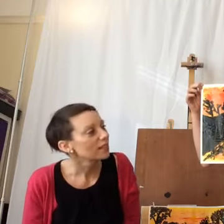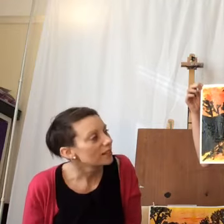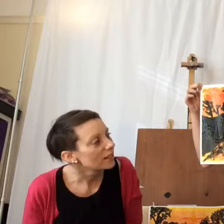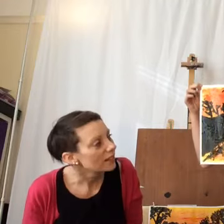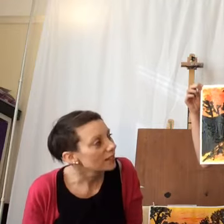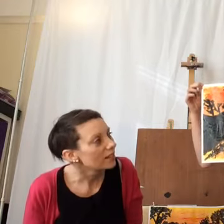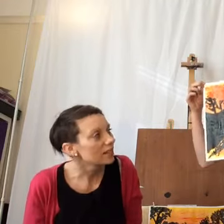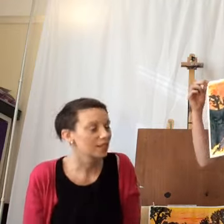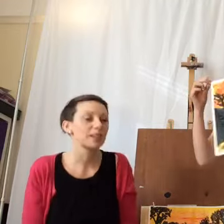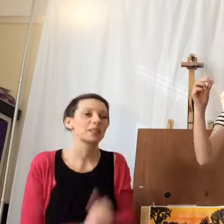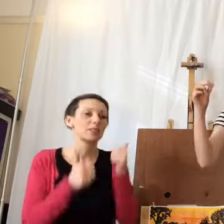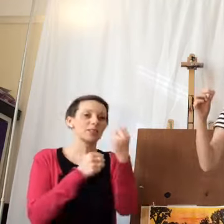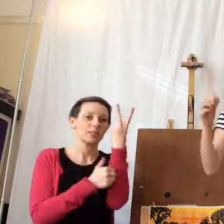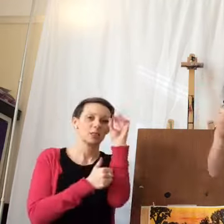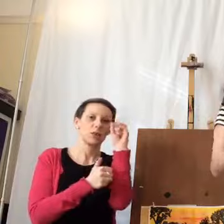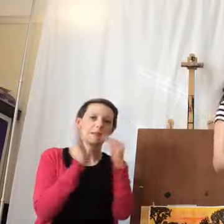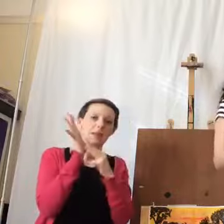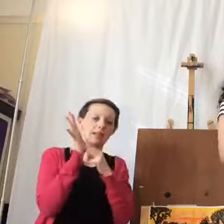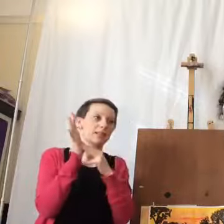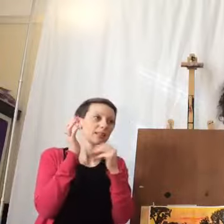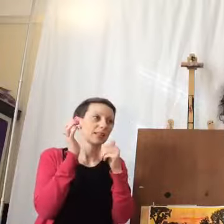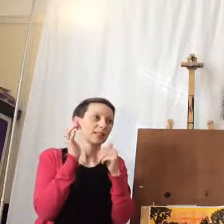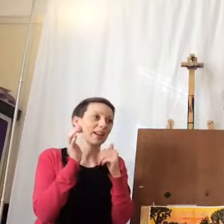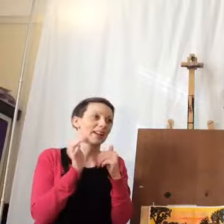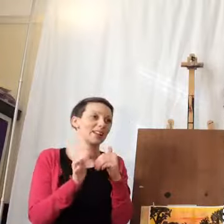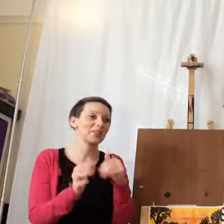like 20 minutes, is it? That's good. Well done.